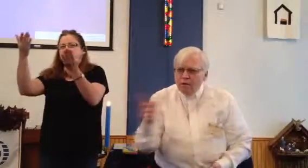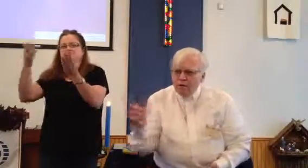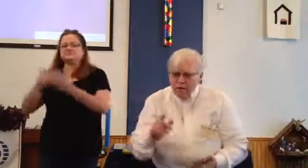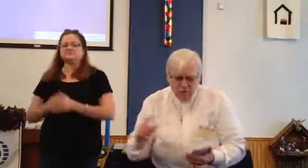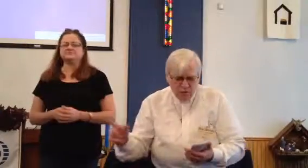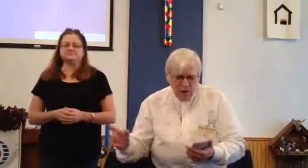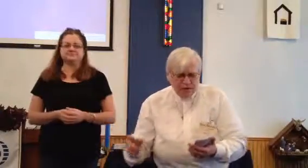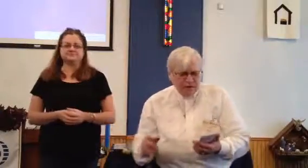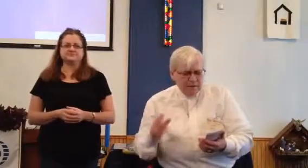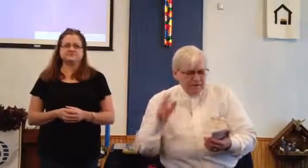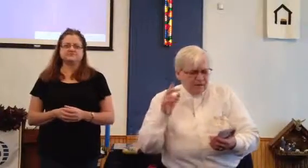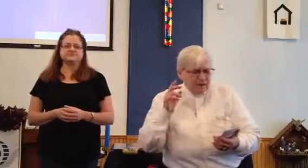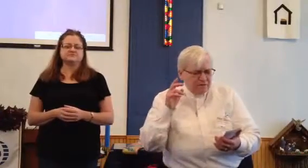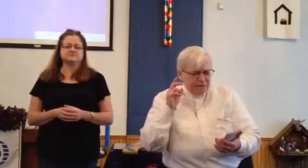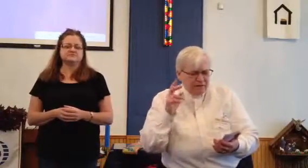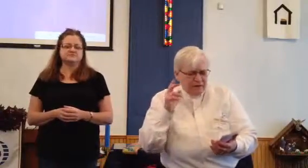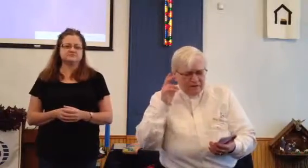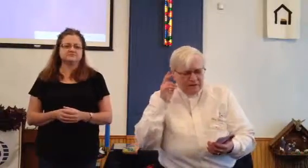So, throughout